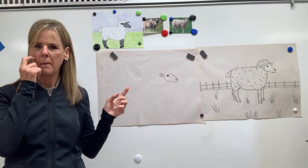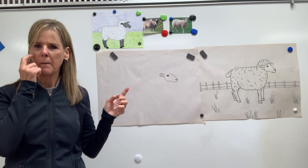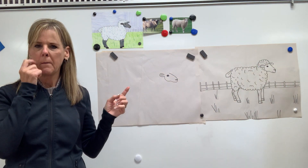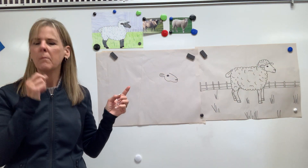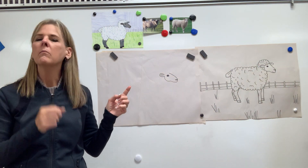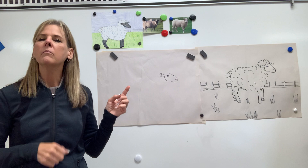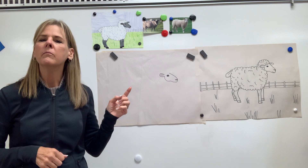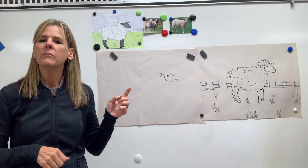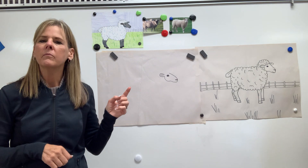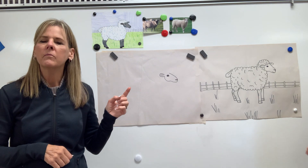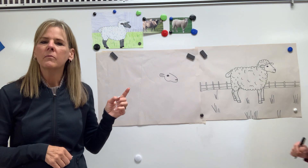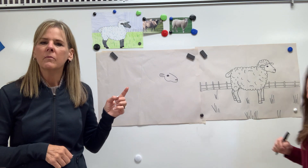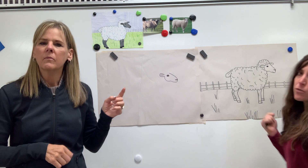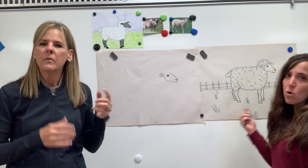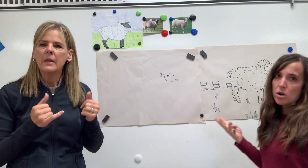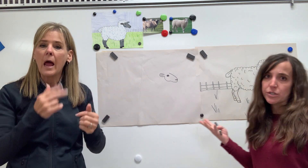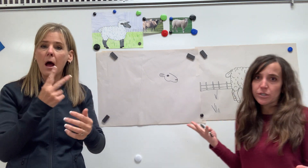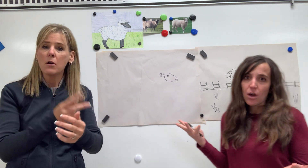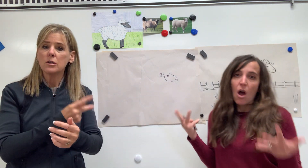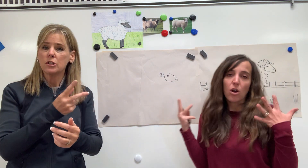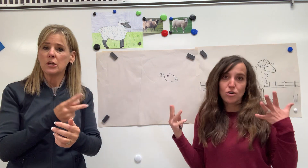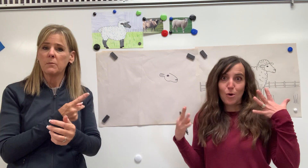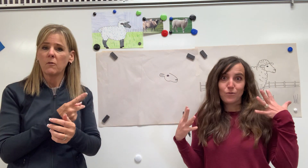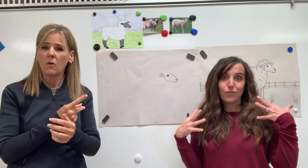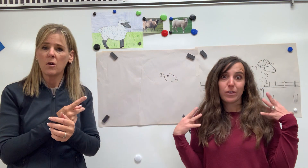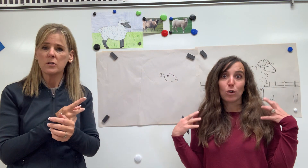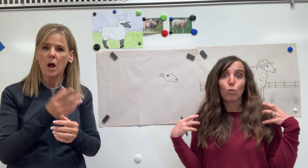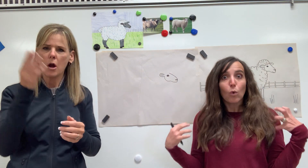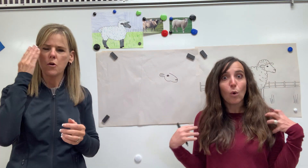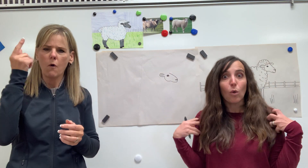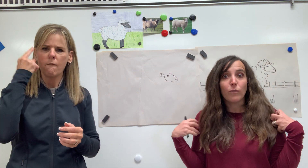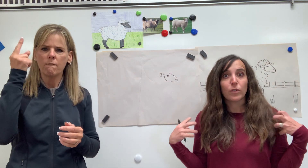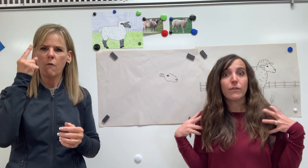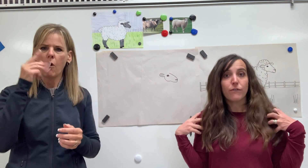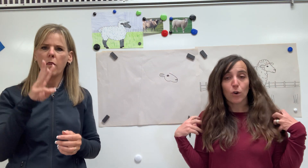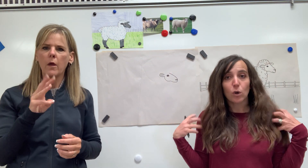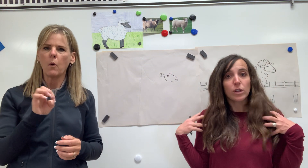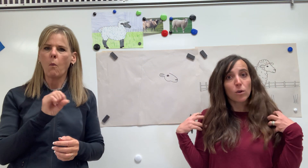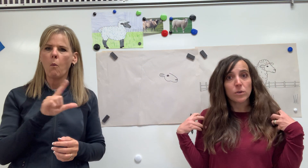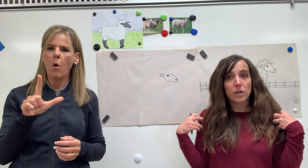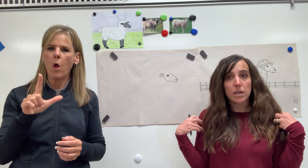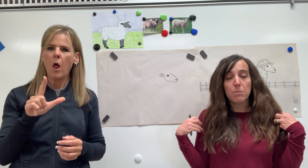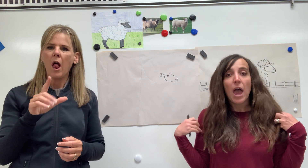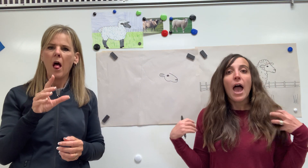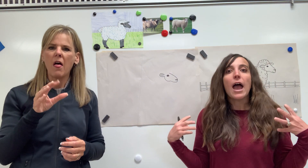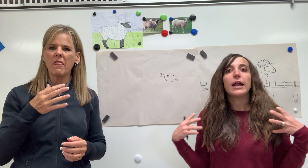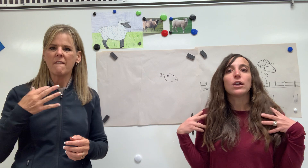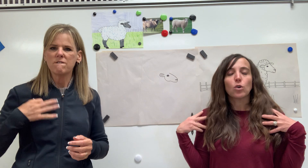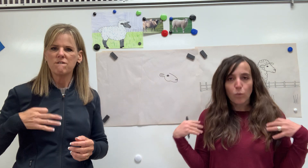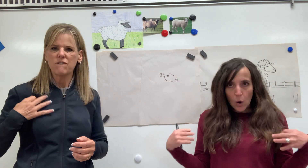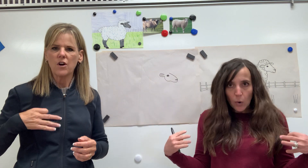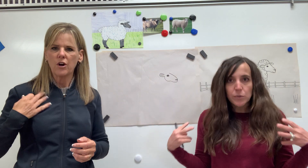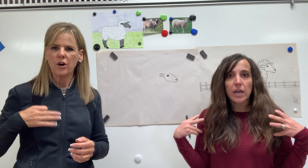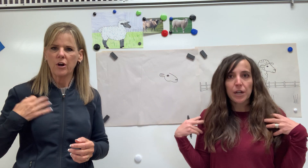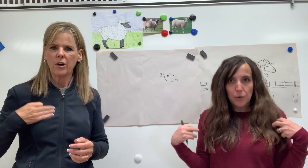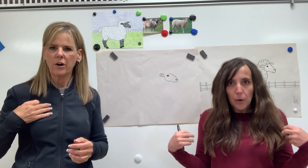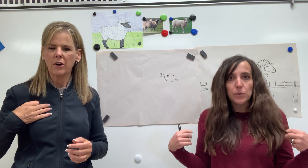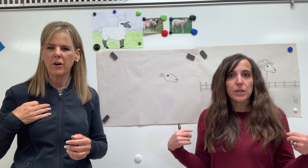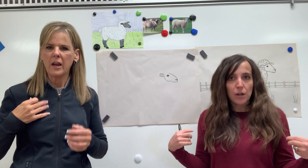Okay, now sheep, of course, are known for their wool, for the fur that grows on them, and it grows and it grows and it